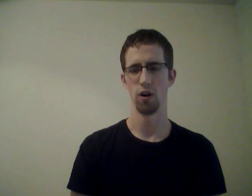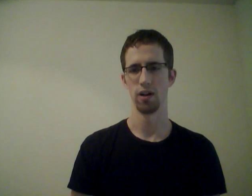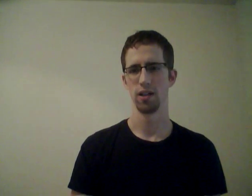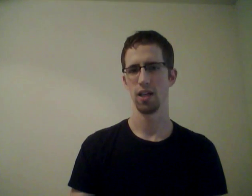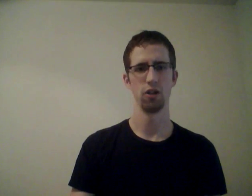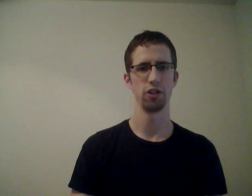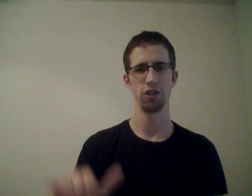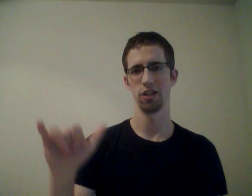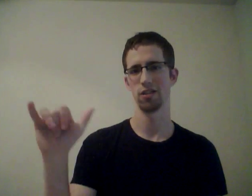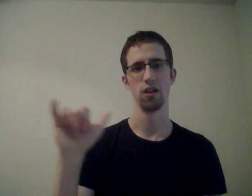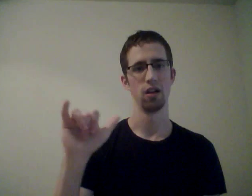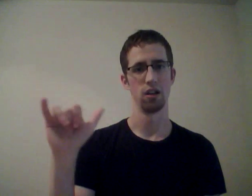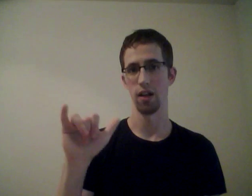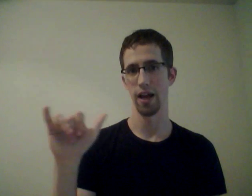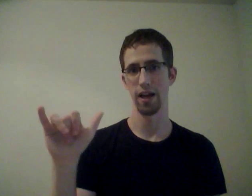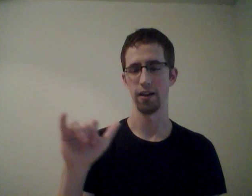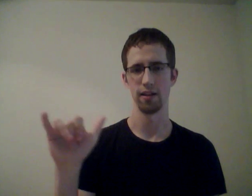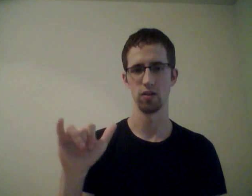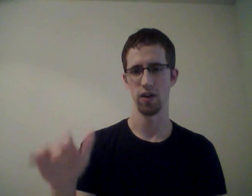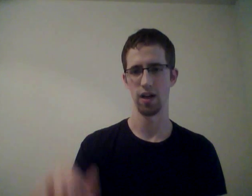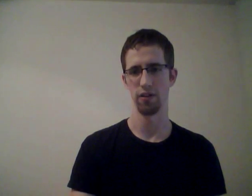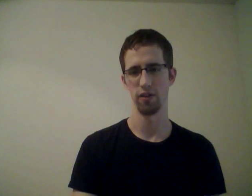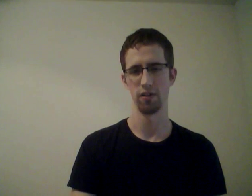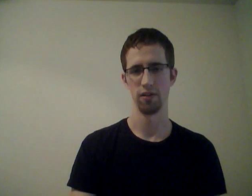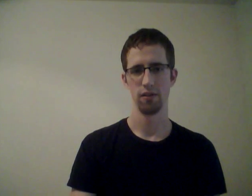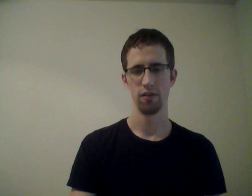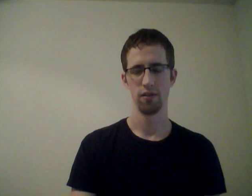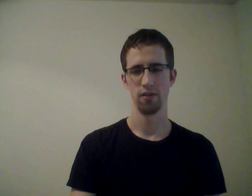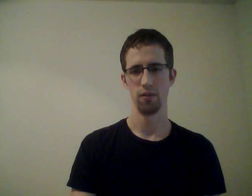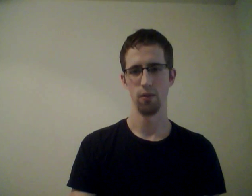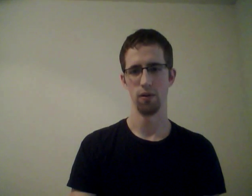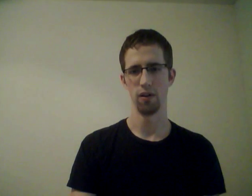Or he looks just like his father. Or,